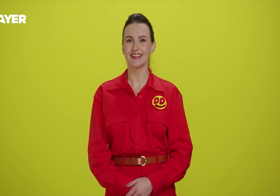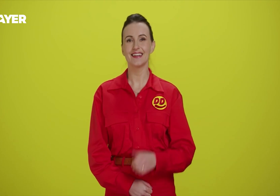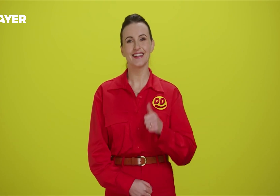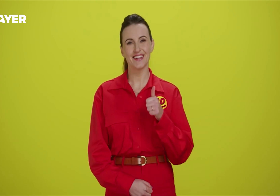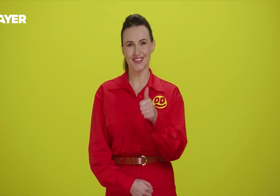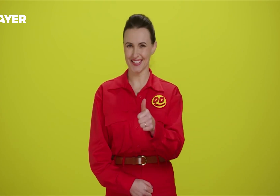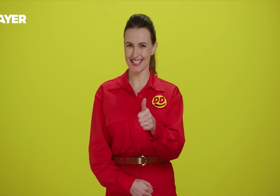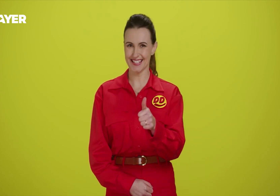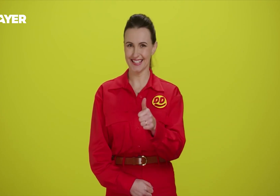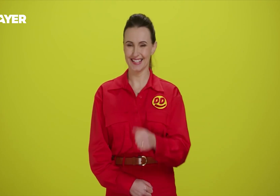Good.